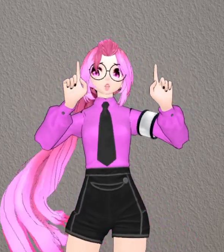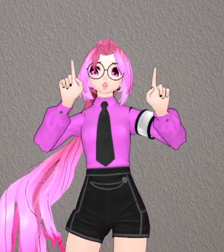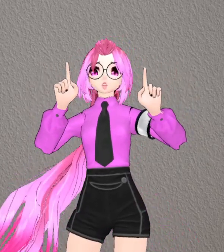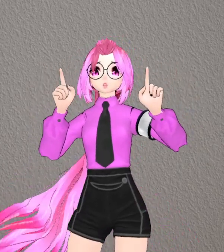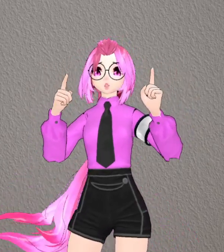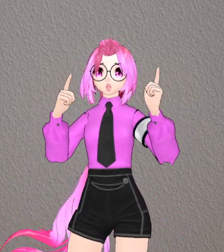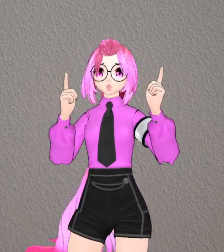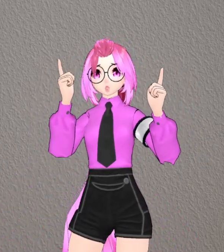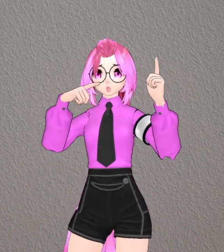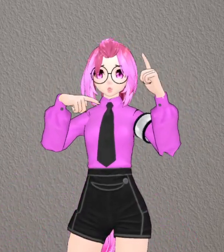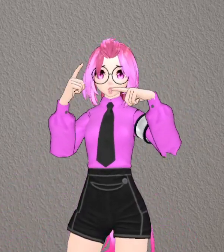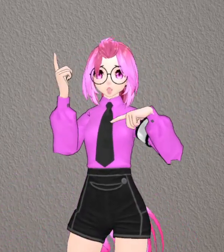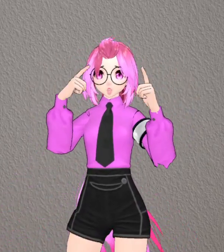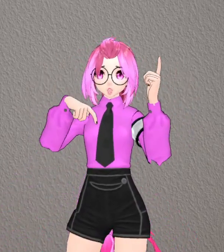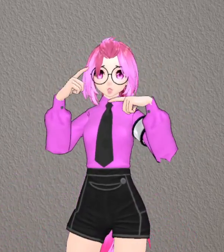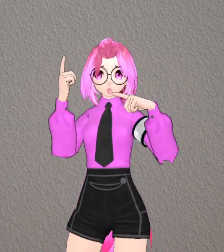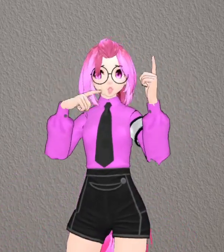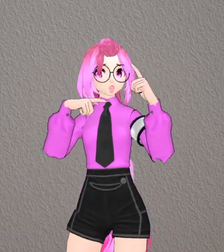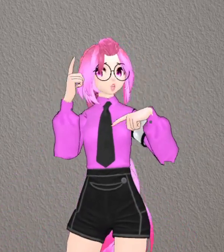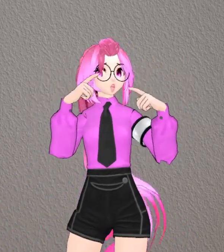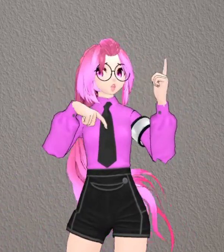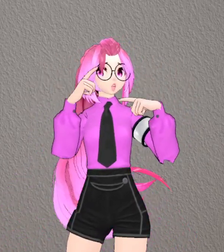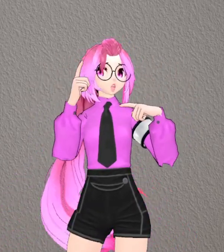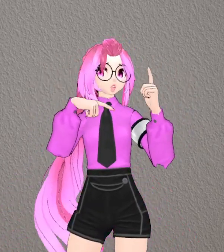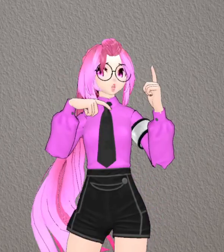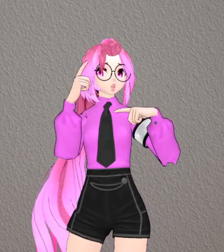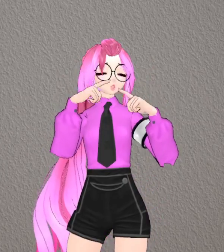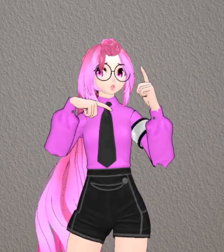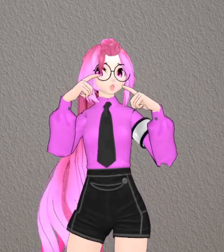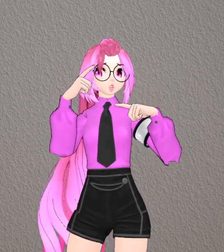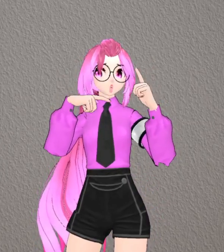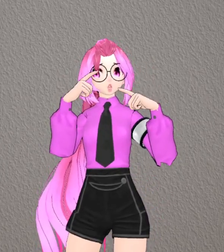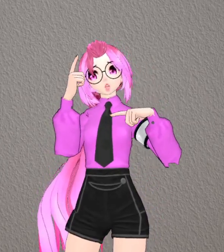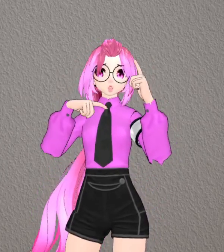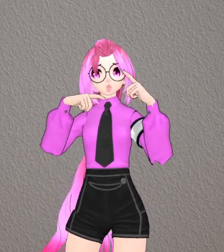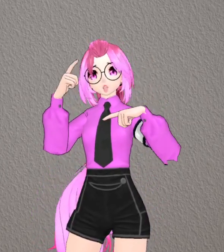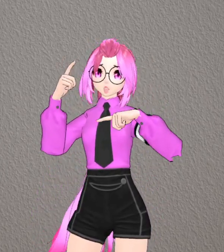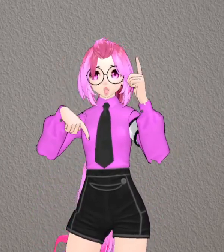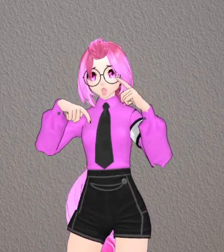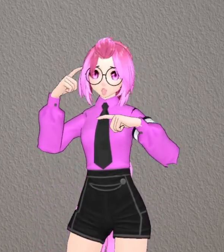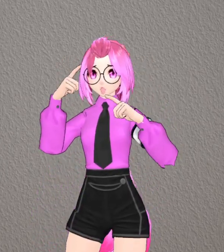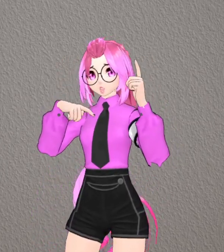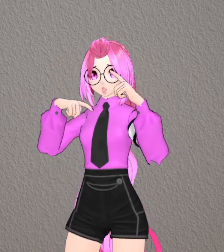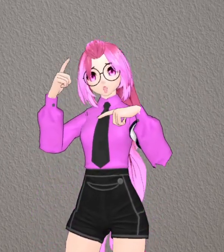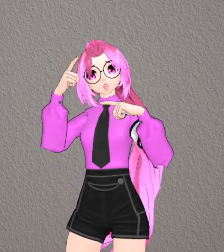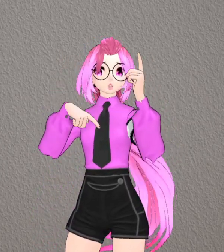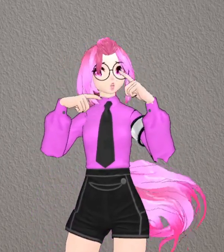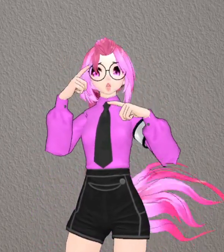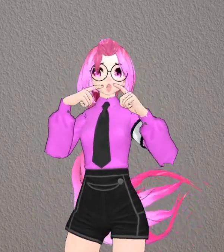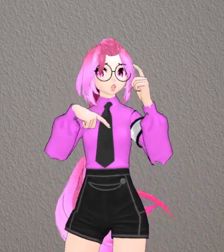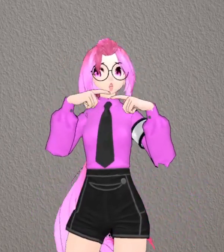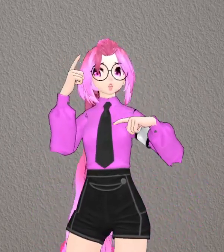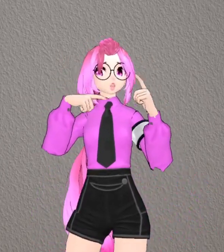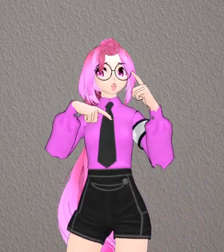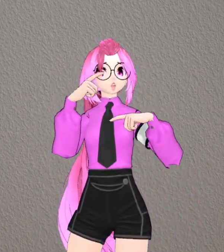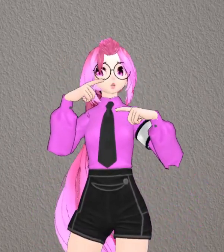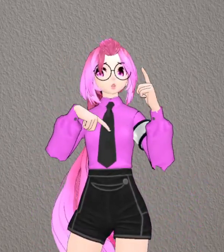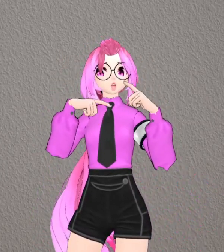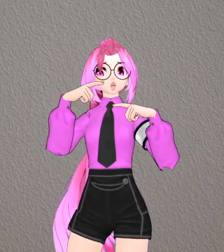represents people. And then you're going to be bickering back and forth. So each person yelling at each other and leaning forward to